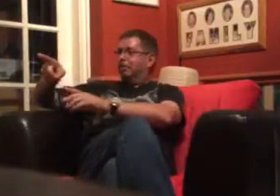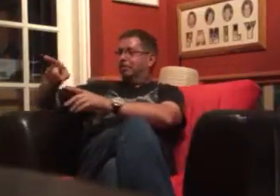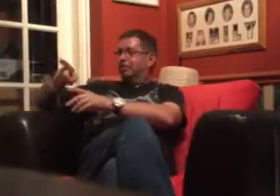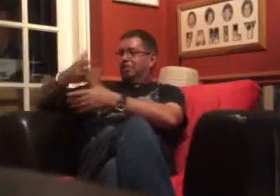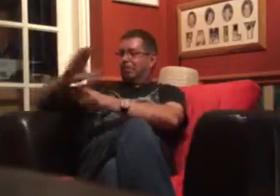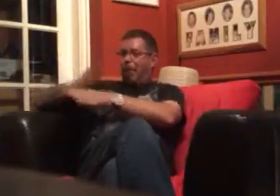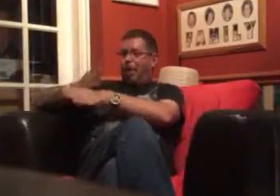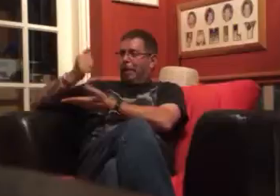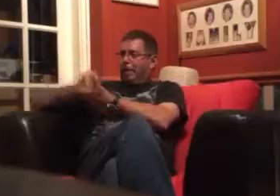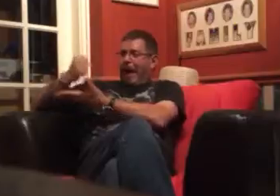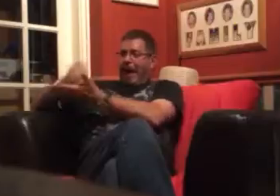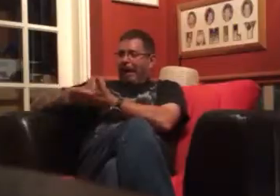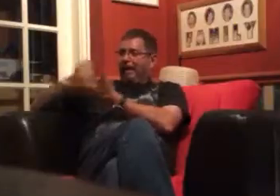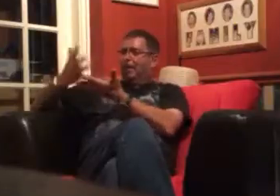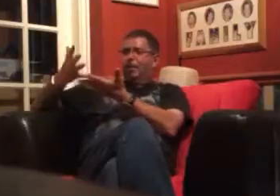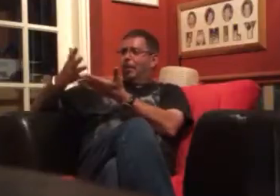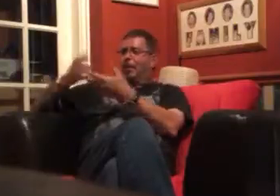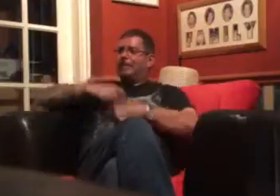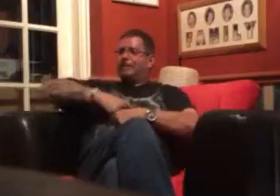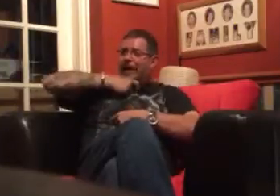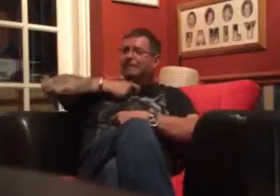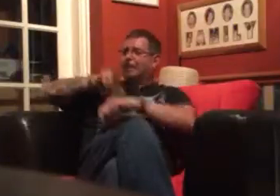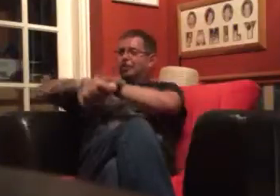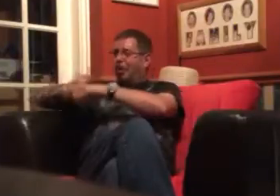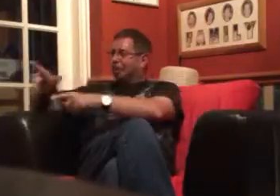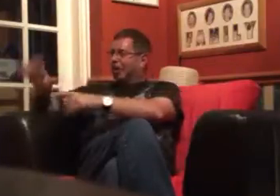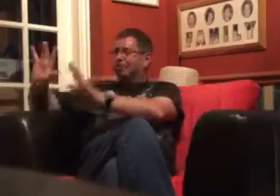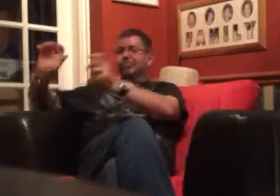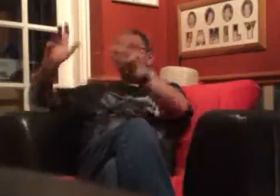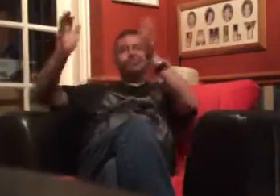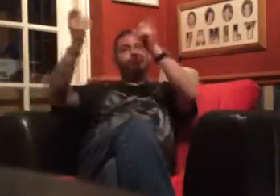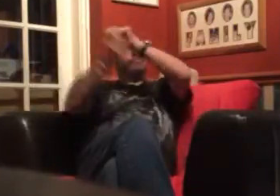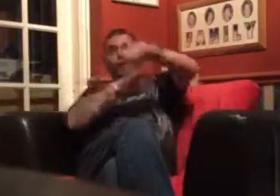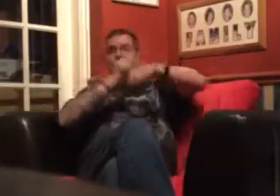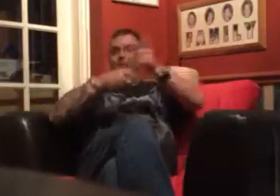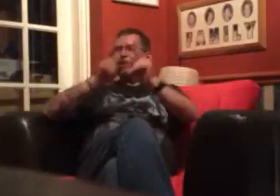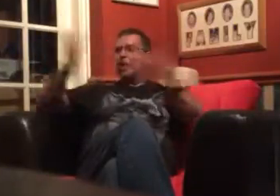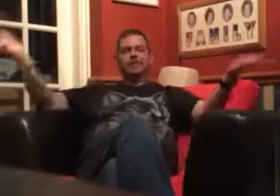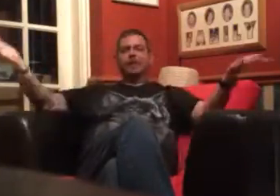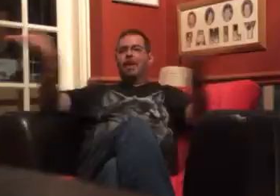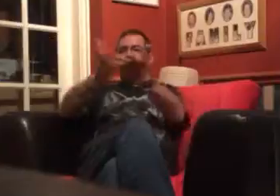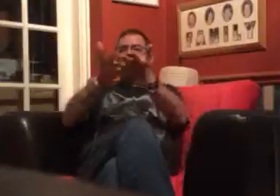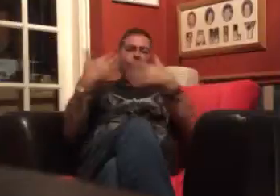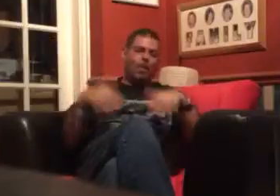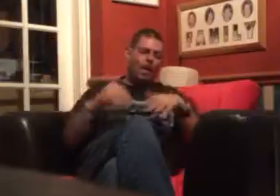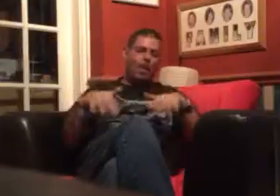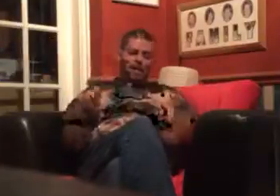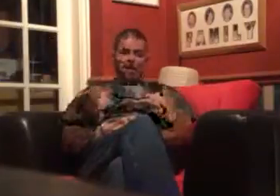quite a hot interpreter, which is really quite good. And you've got someone older that was a solicitor or a bank manager or a doctor, and then come into the